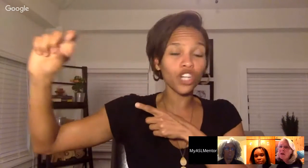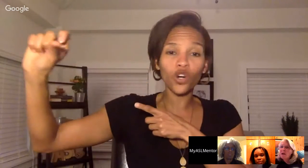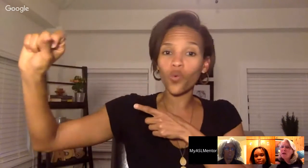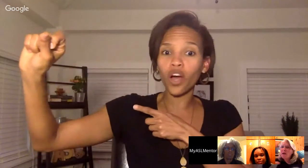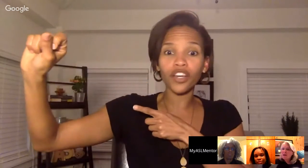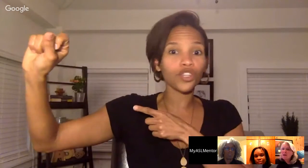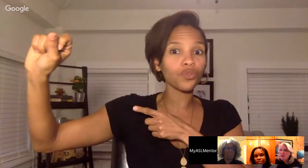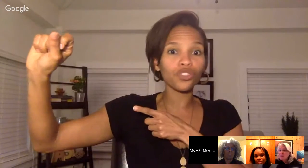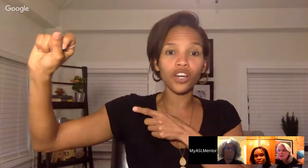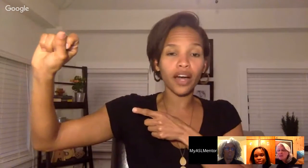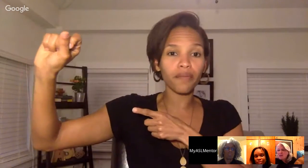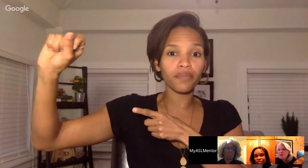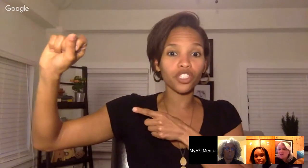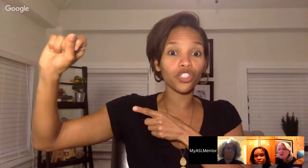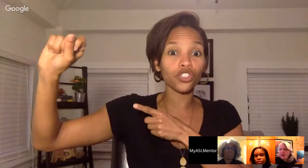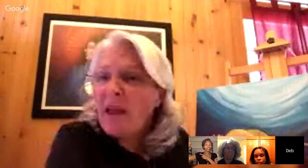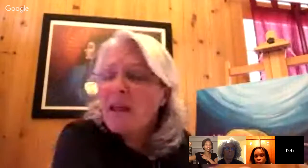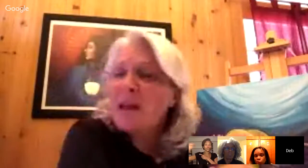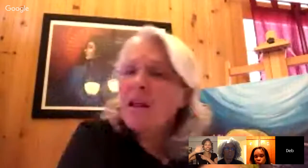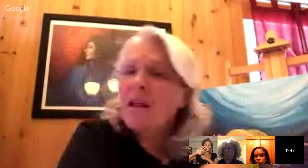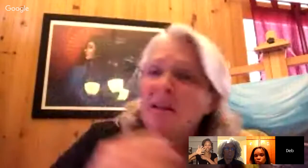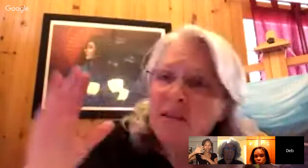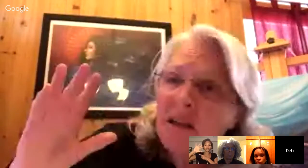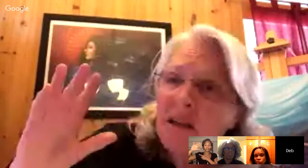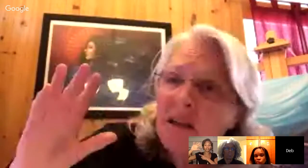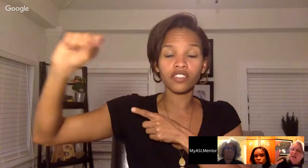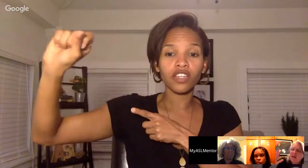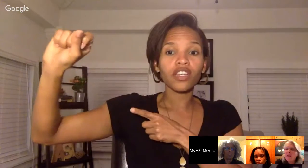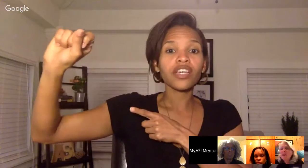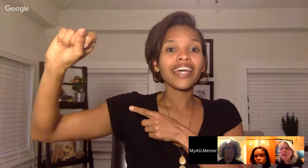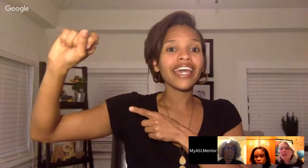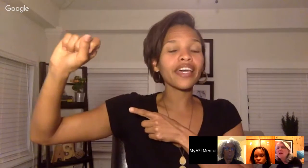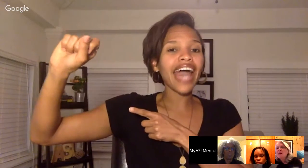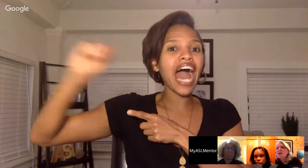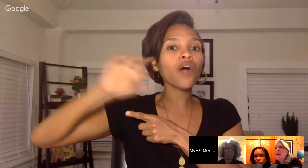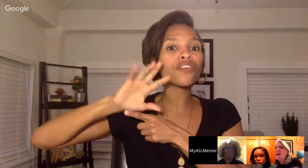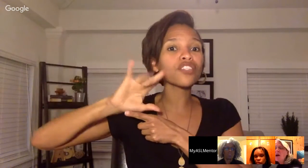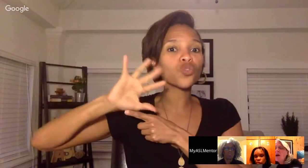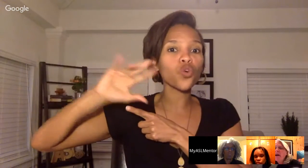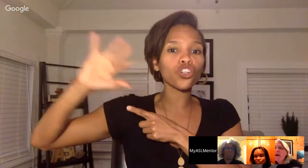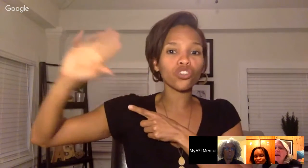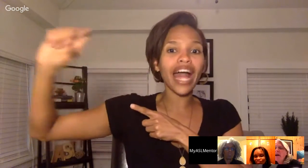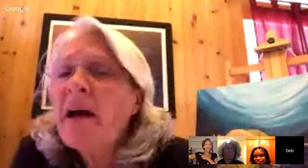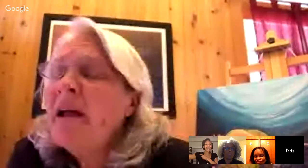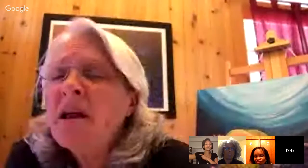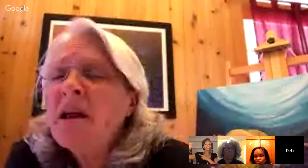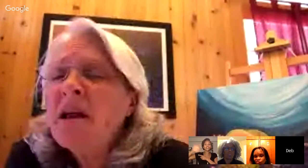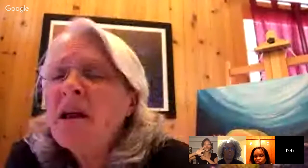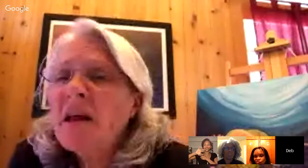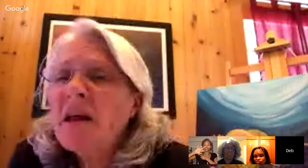I don't want you to use the gloss. Out of this